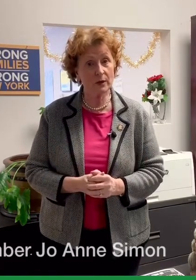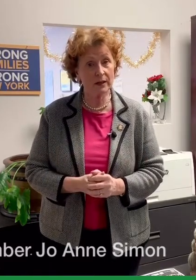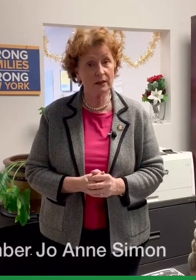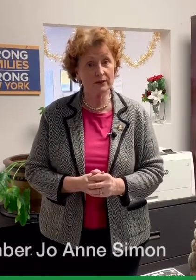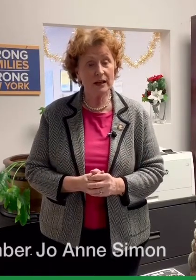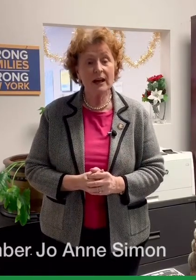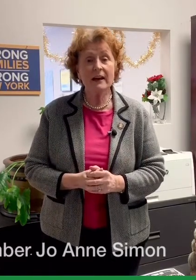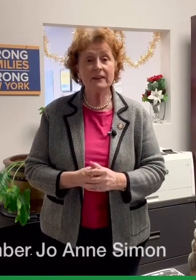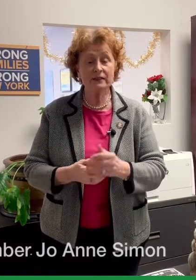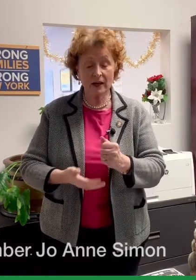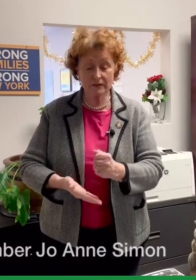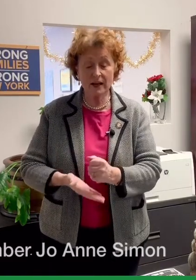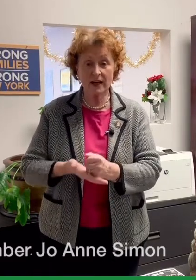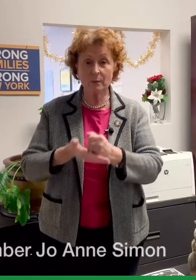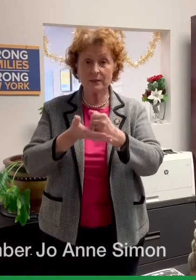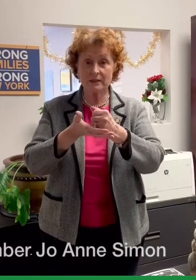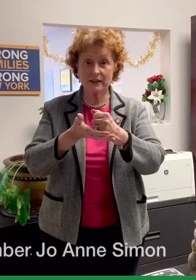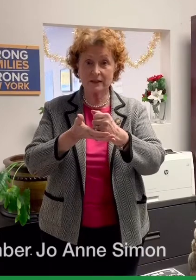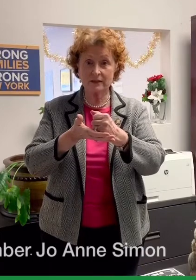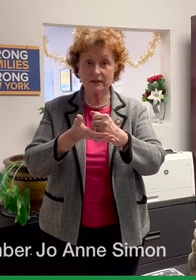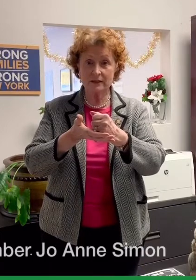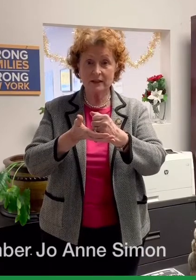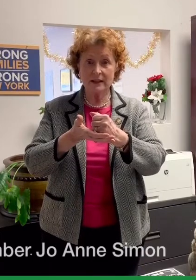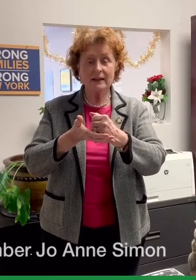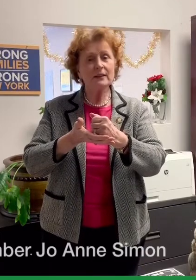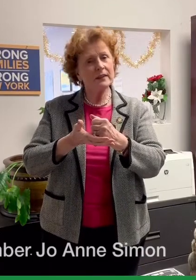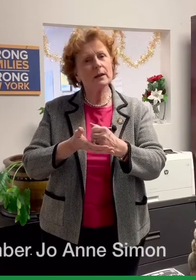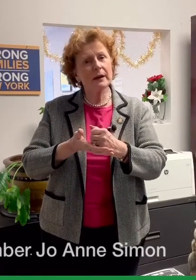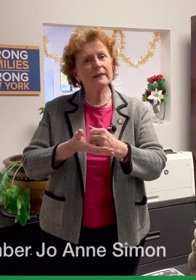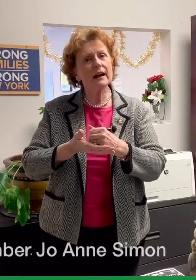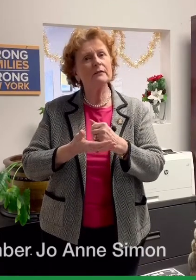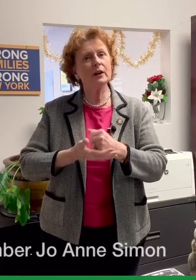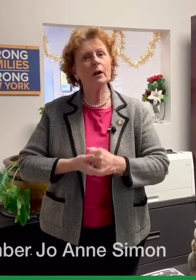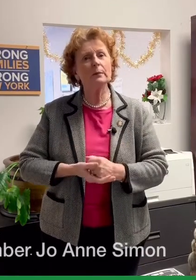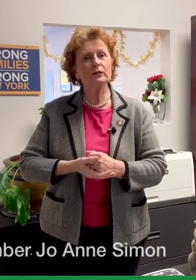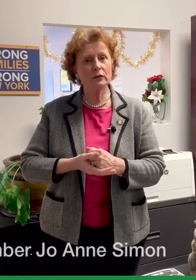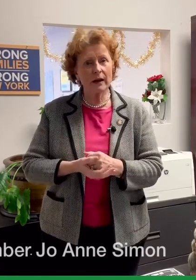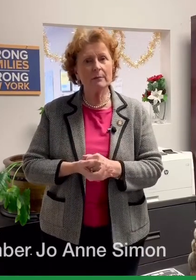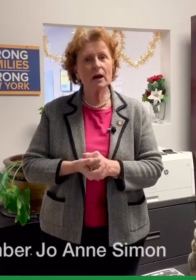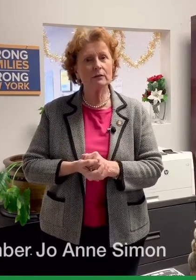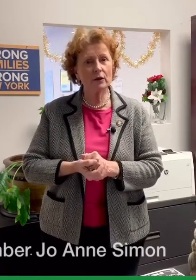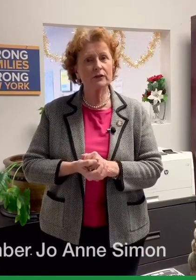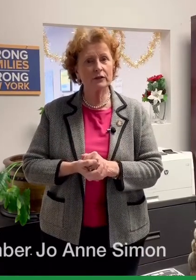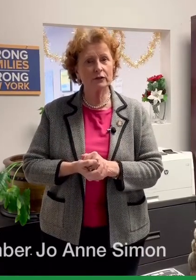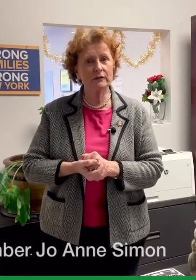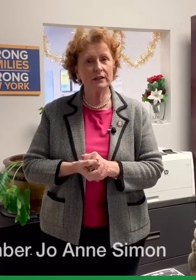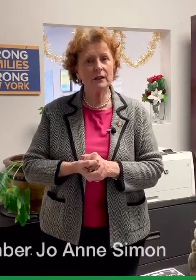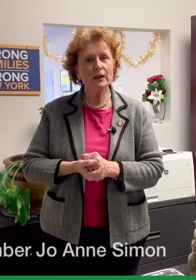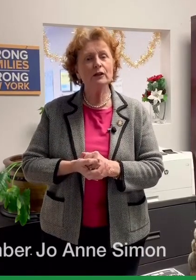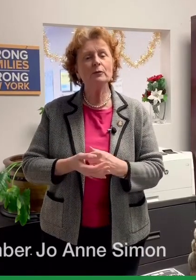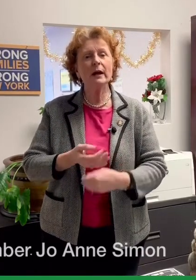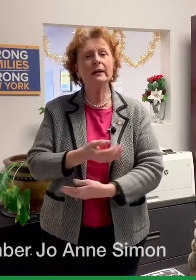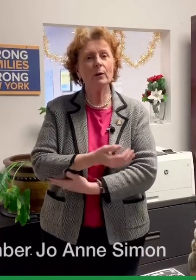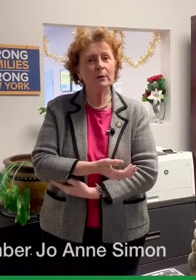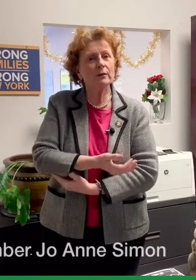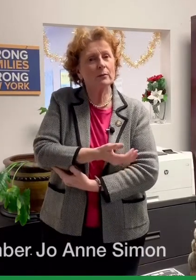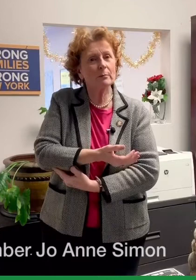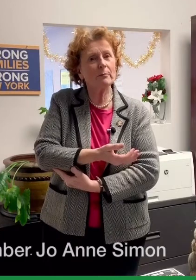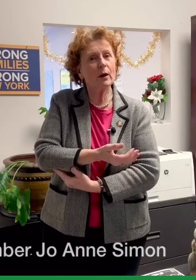else. And the sign for help is this. Think about that if you're helping your grandma across the street. You might help her by holding